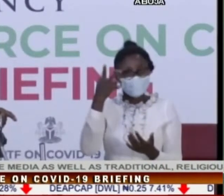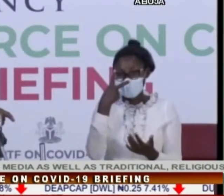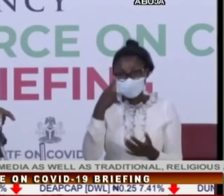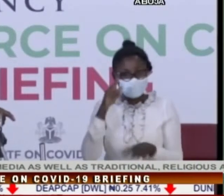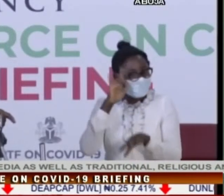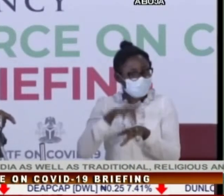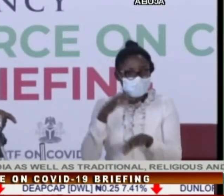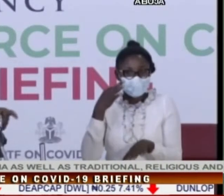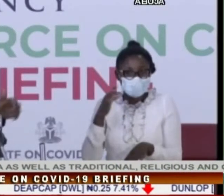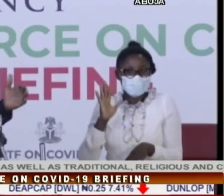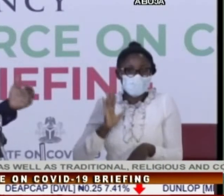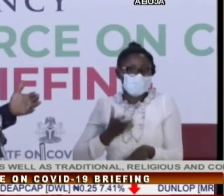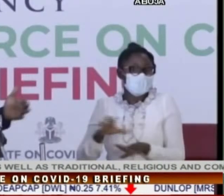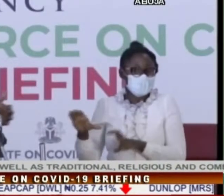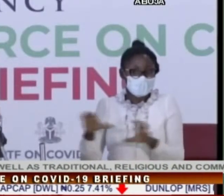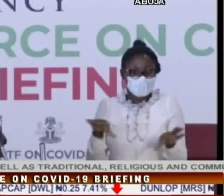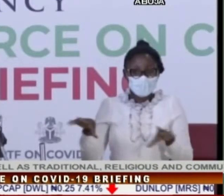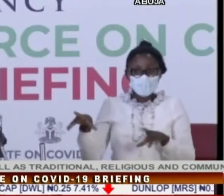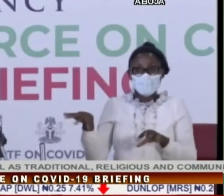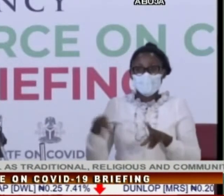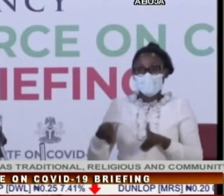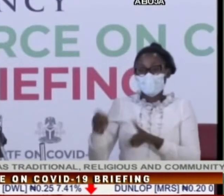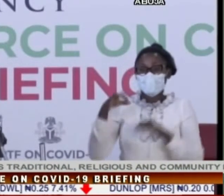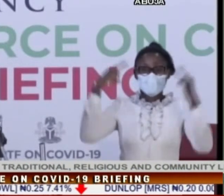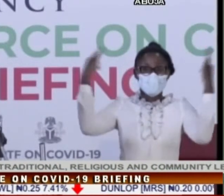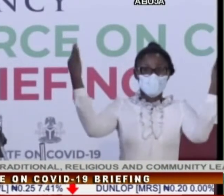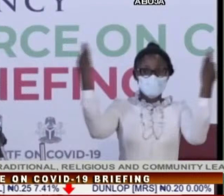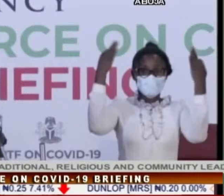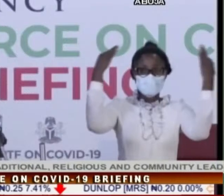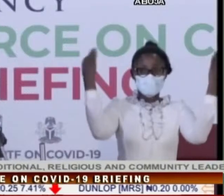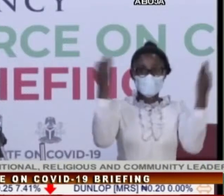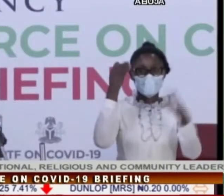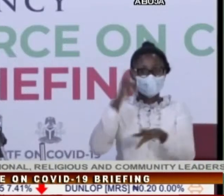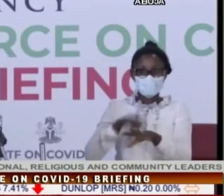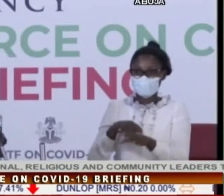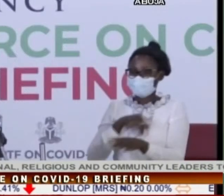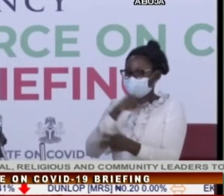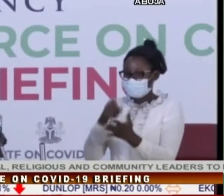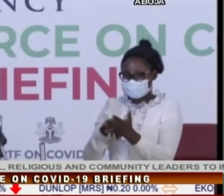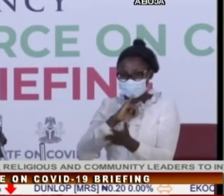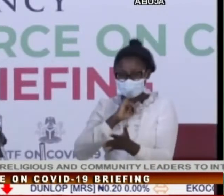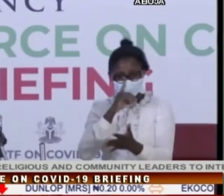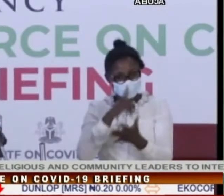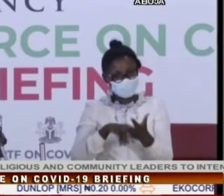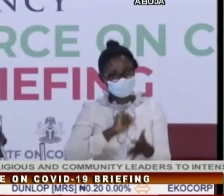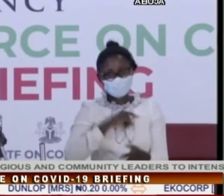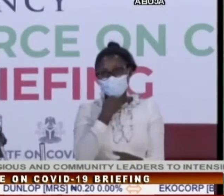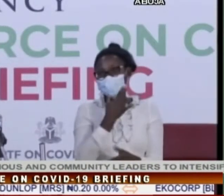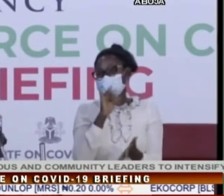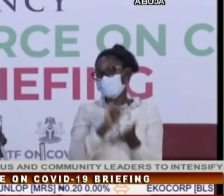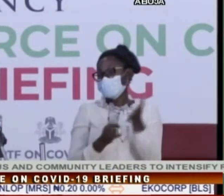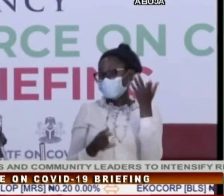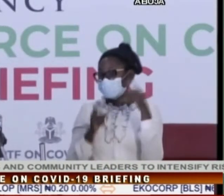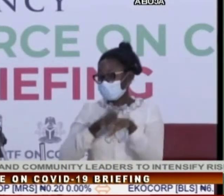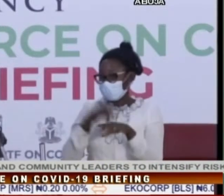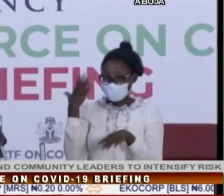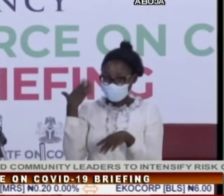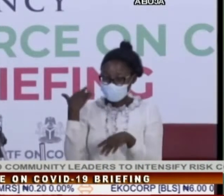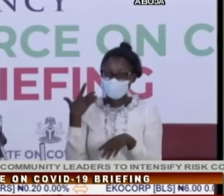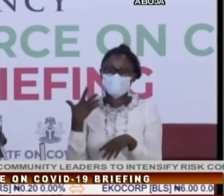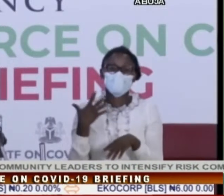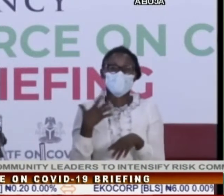at the PTF we see. I had mentioned here consistently that by the time we get into January, we